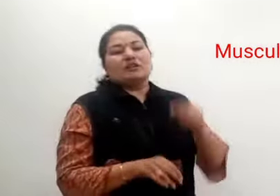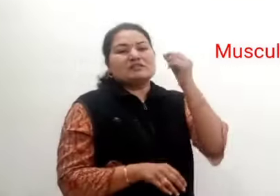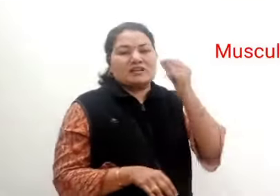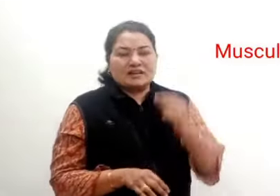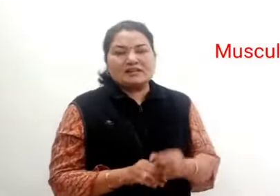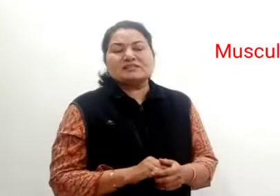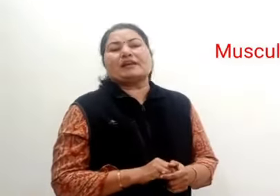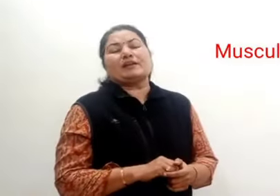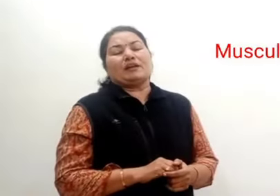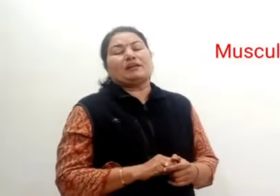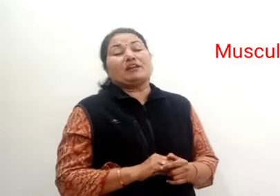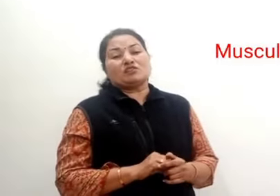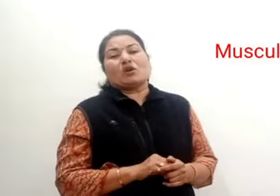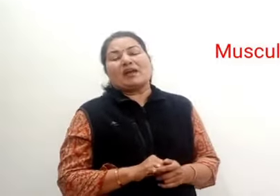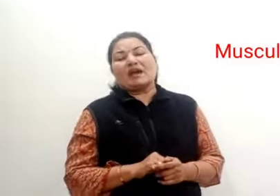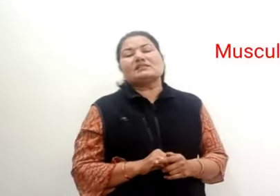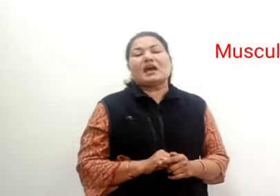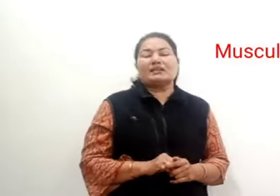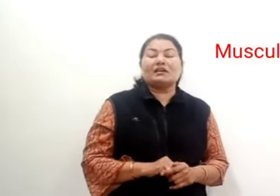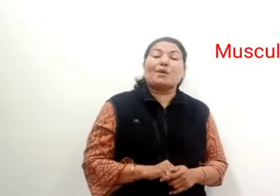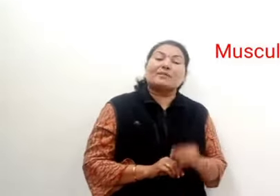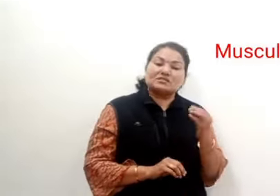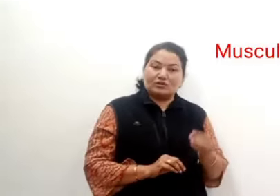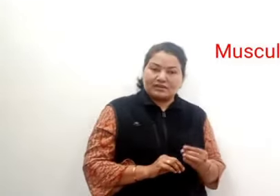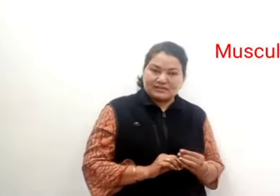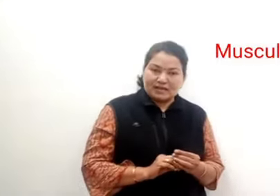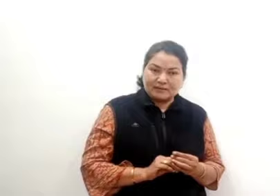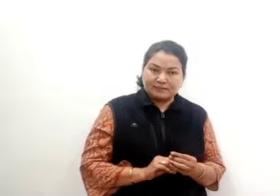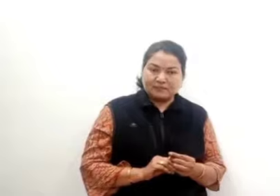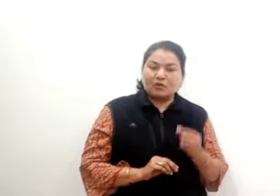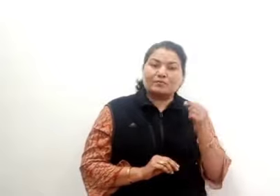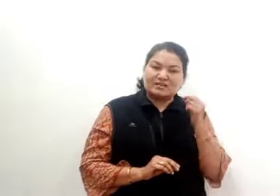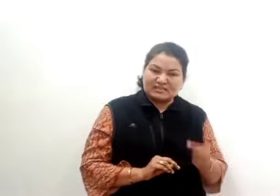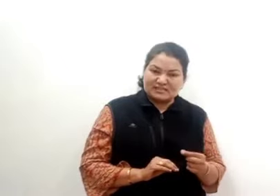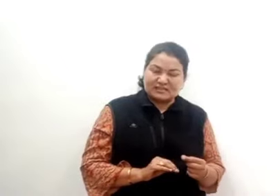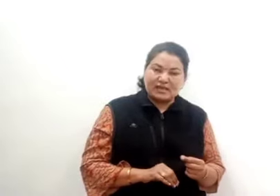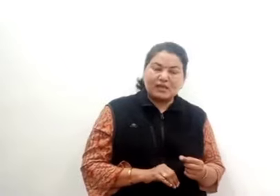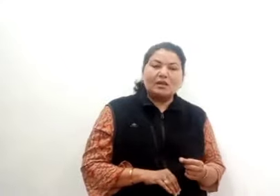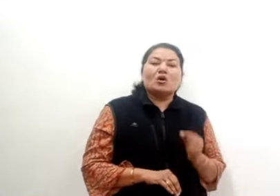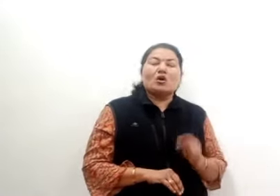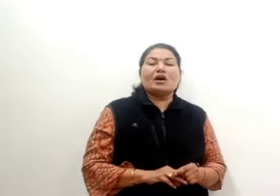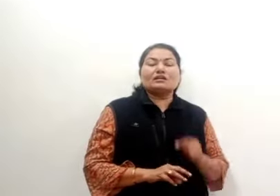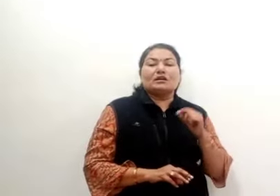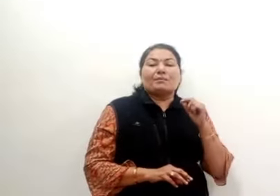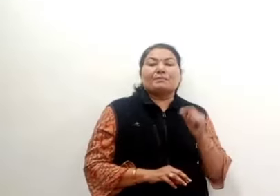this single cell it is called as either muscular cell or muscle cell or